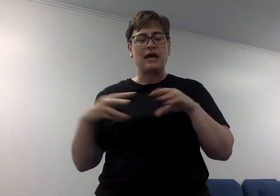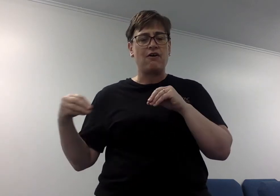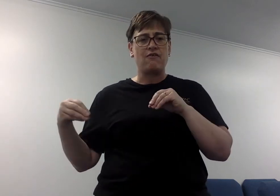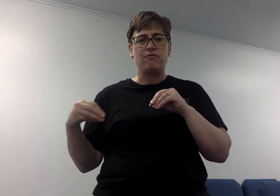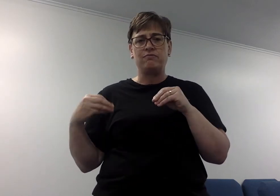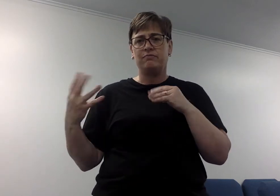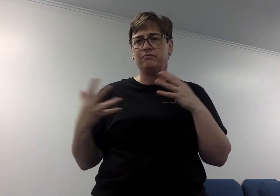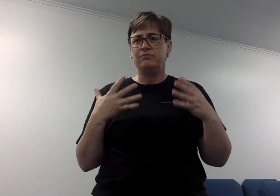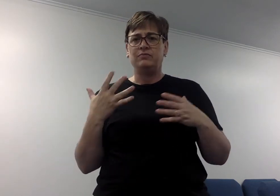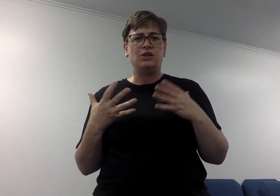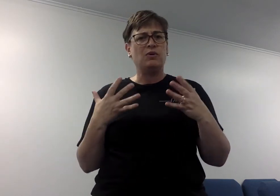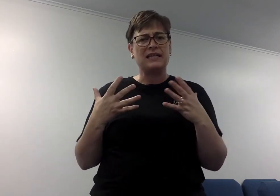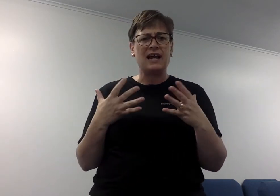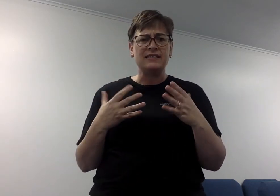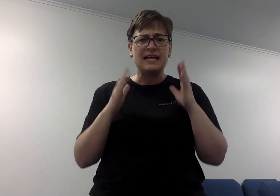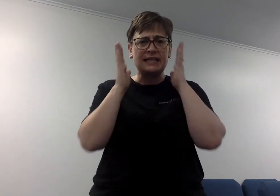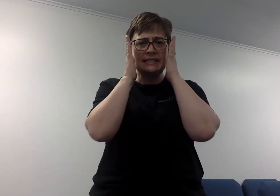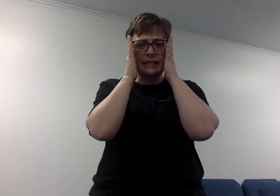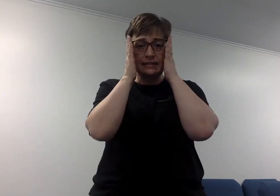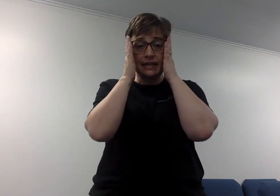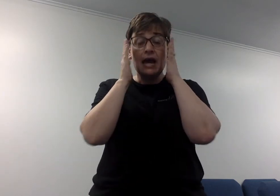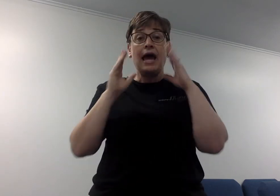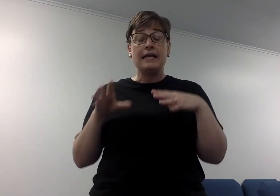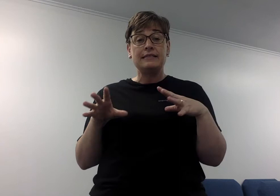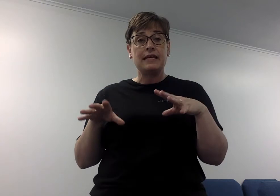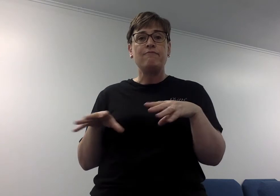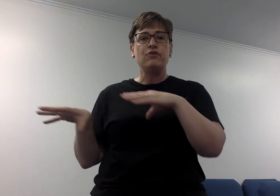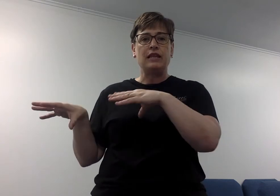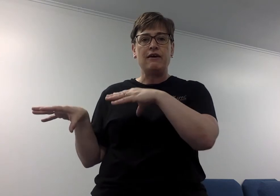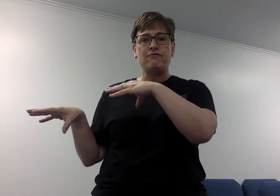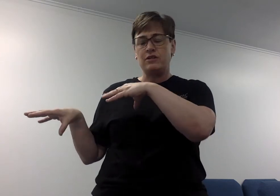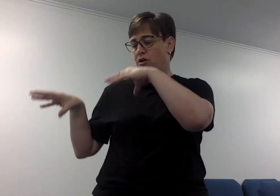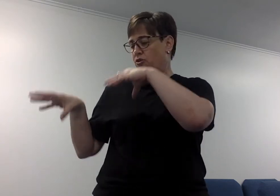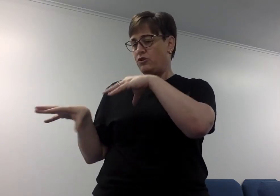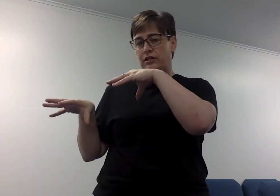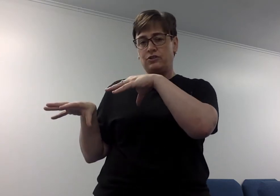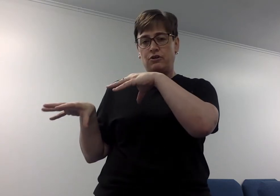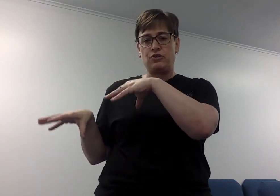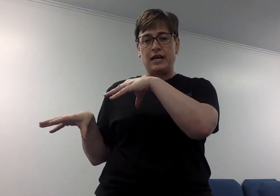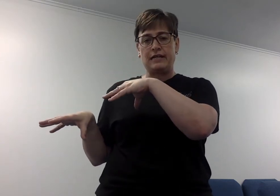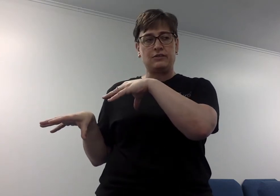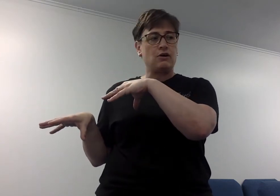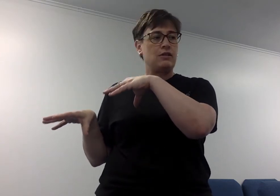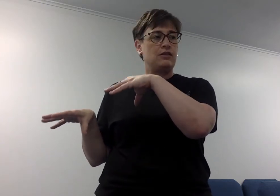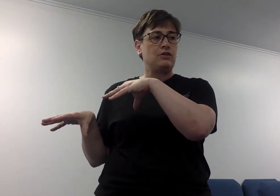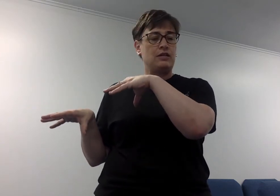how, what the context is. And same for left. You're going to start your hands on the